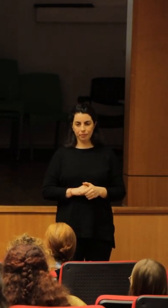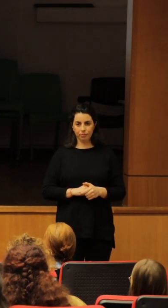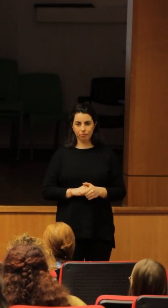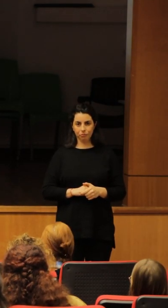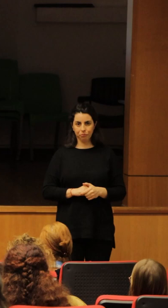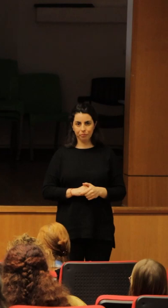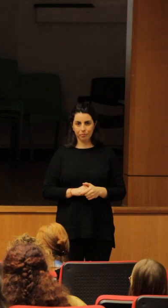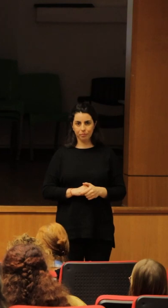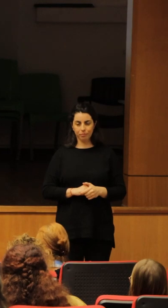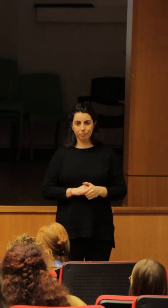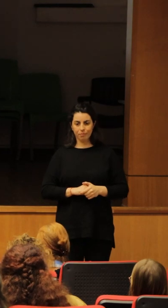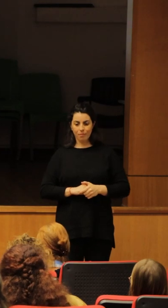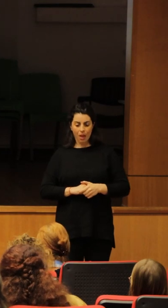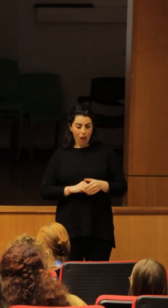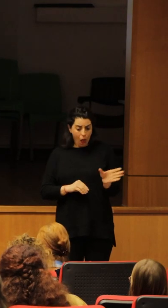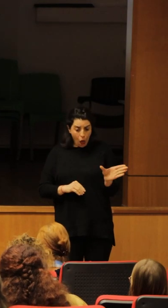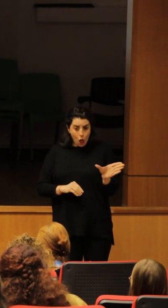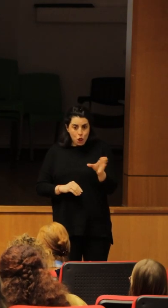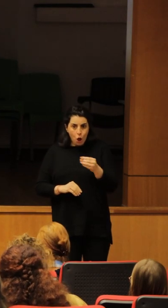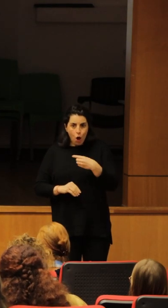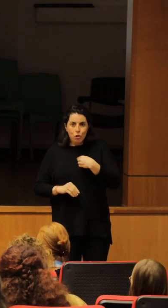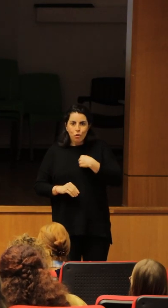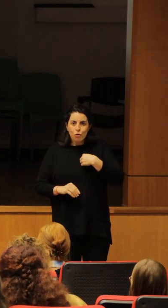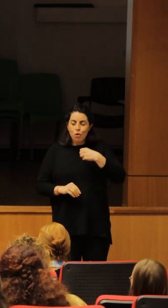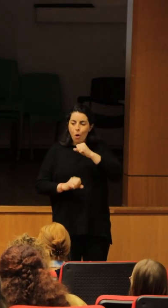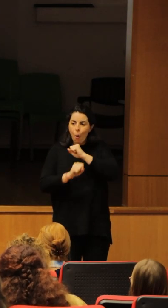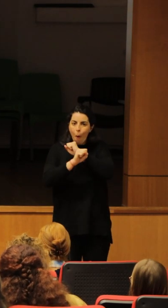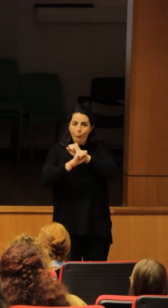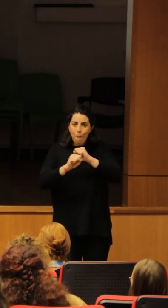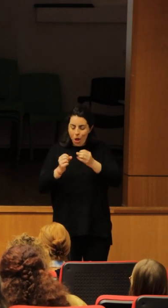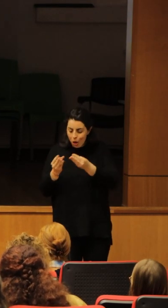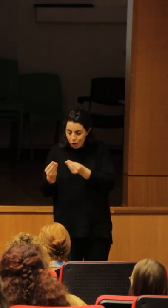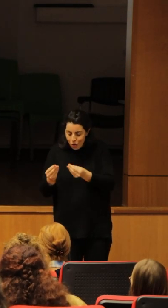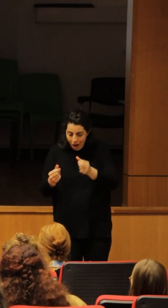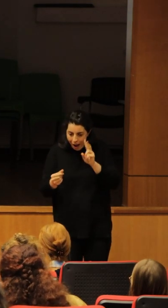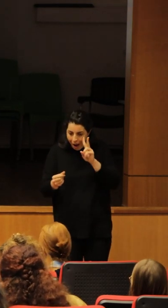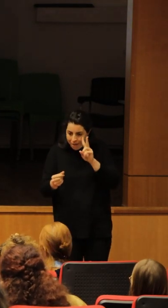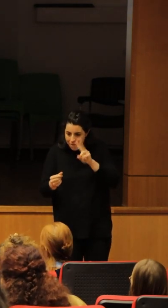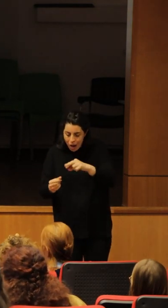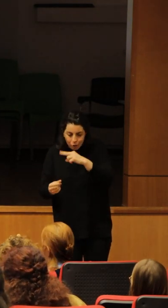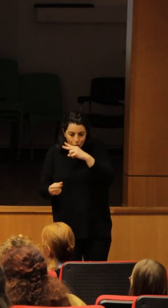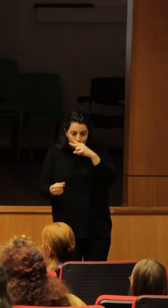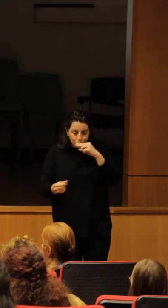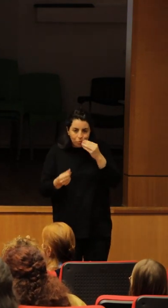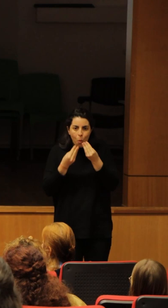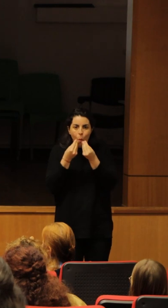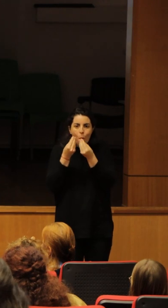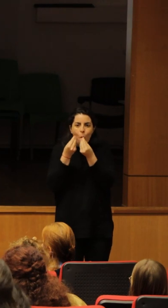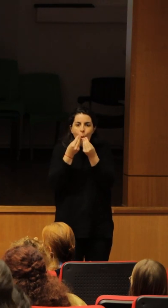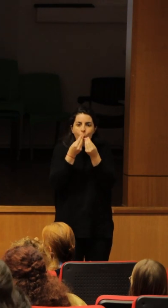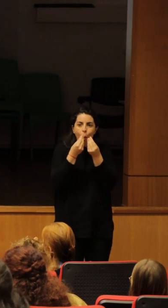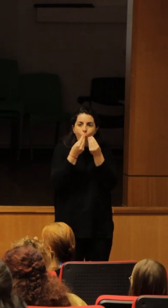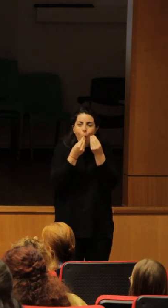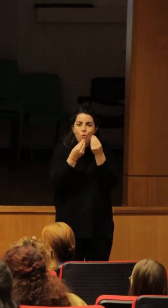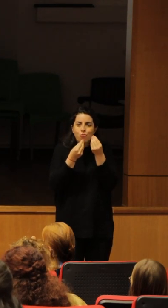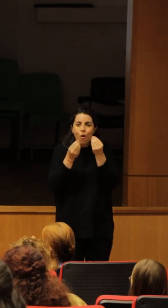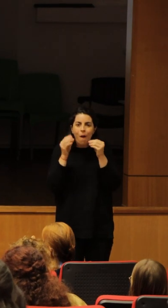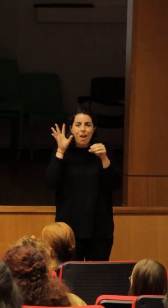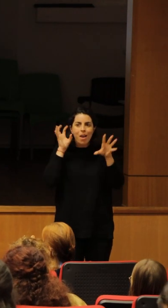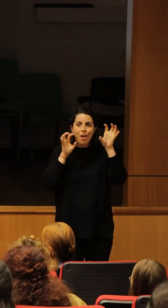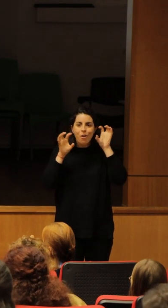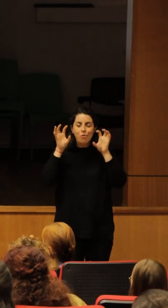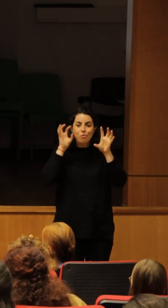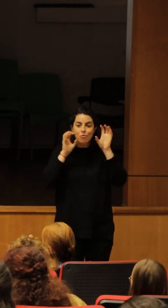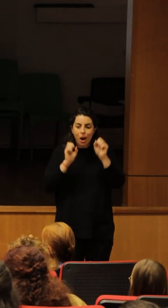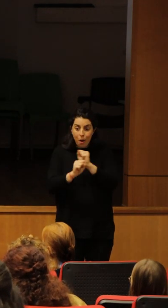hear. Todo lo que podamos ver, oler, tocar, saborear y escuchar es o